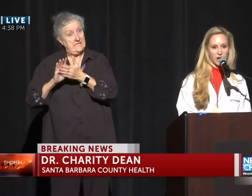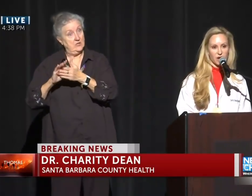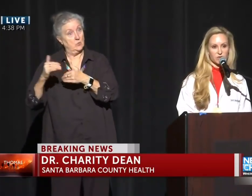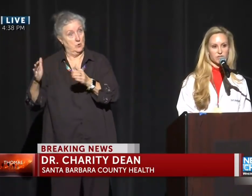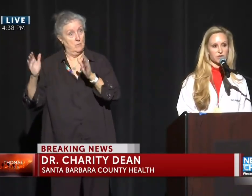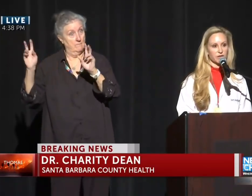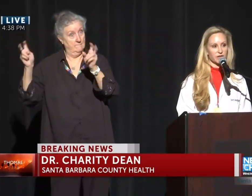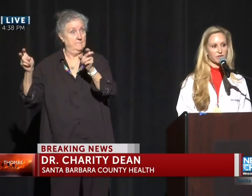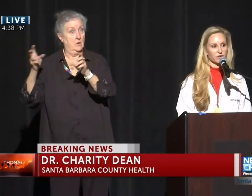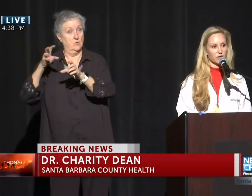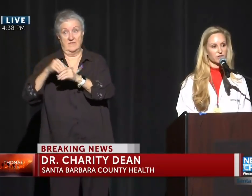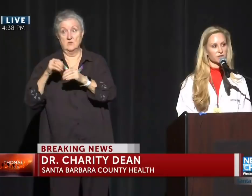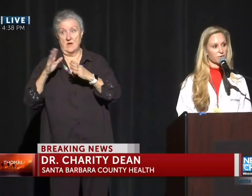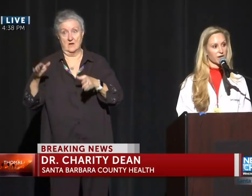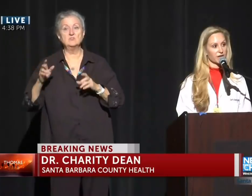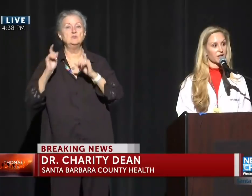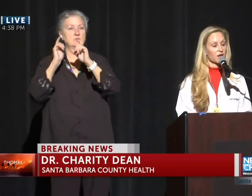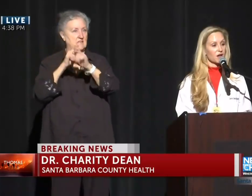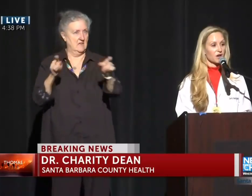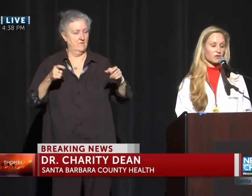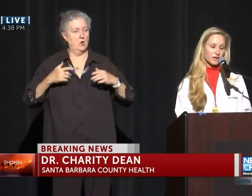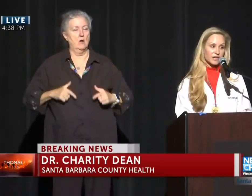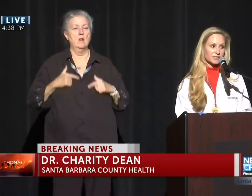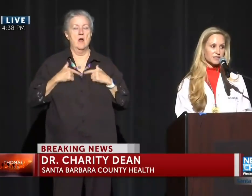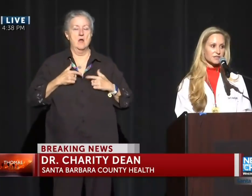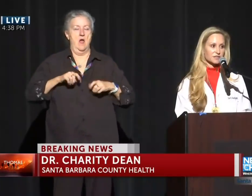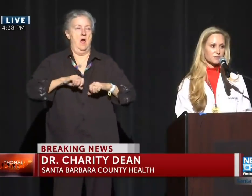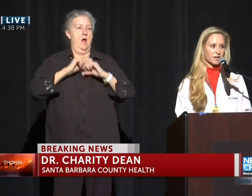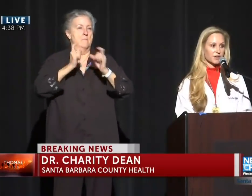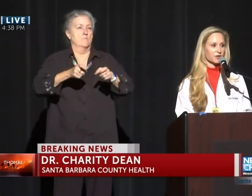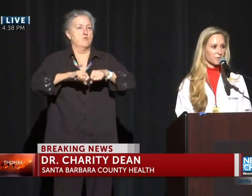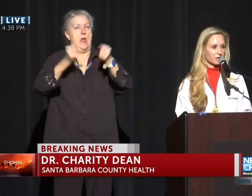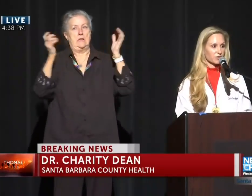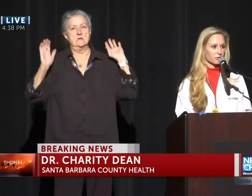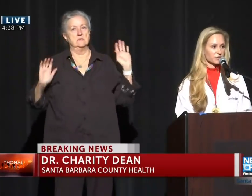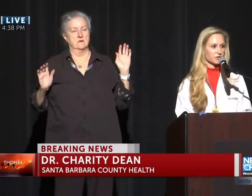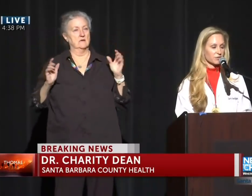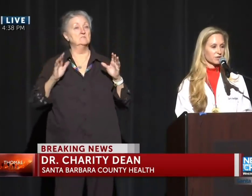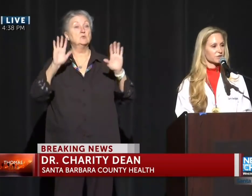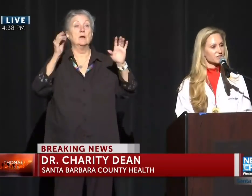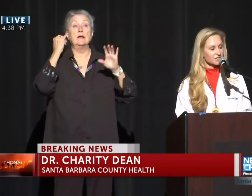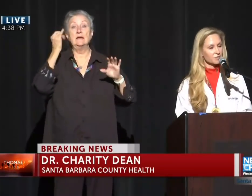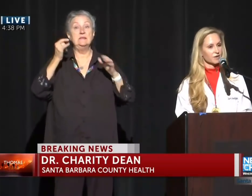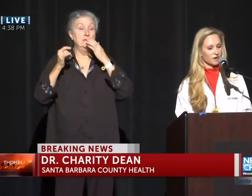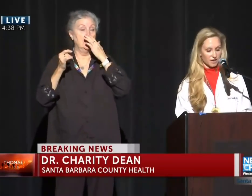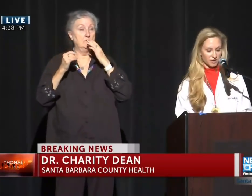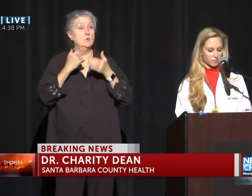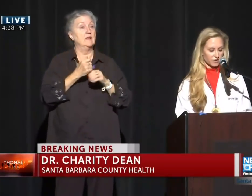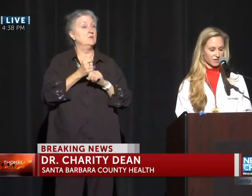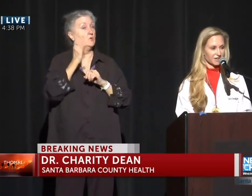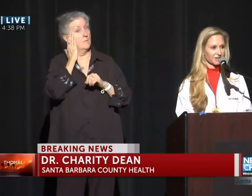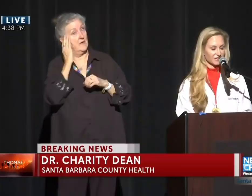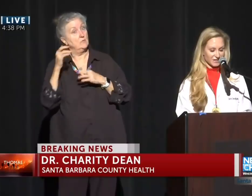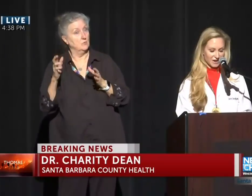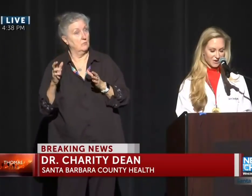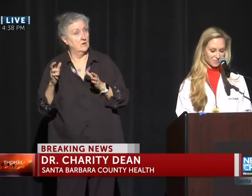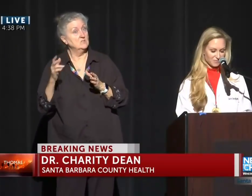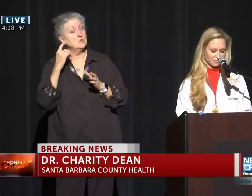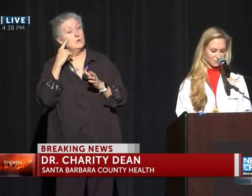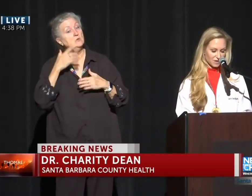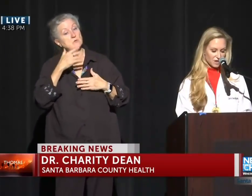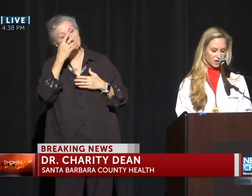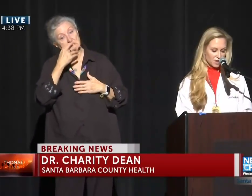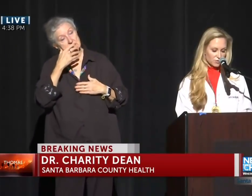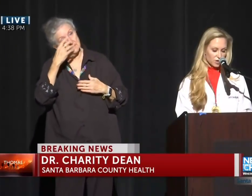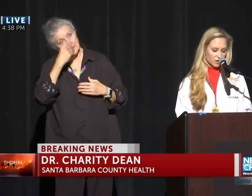room within your house, you can give your lungs a break. A great idea is to make it your bedroom so that when you sleep at night, you're breathing in clean